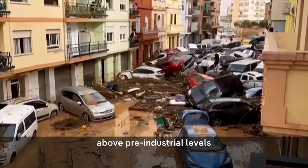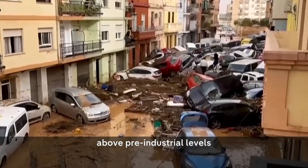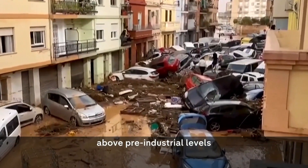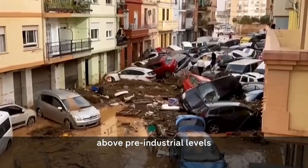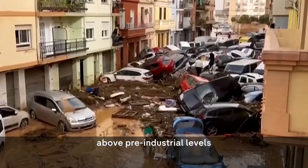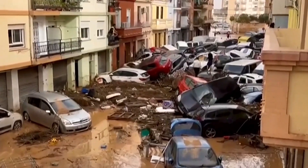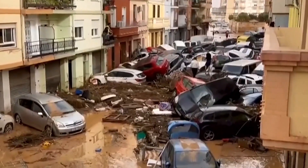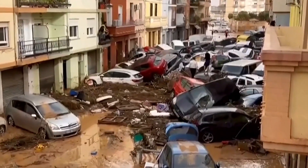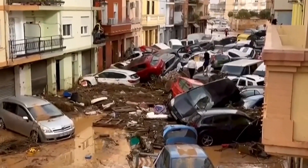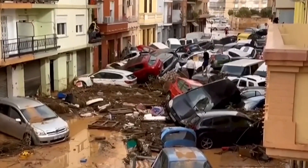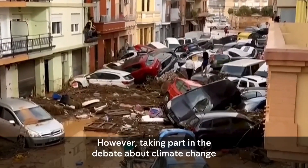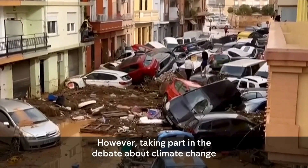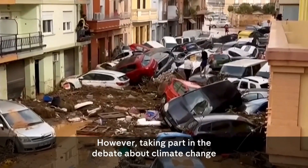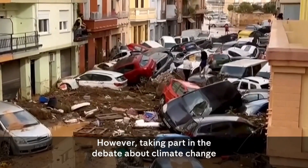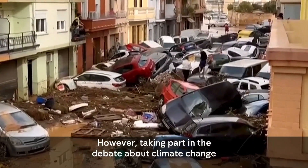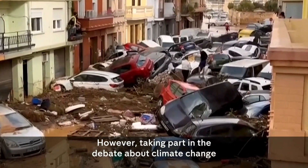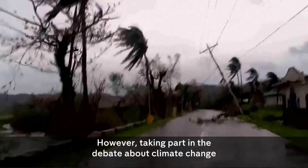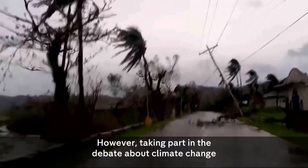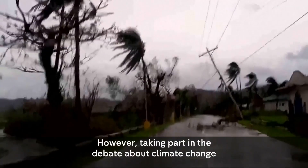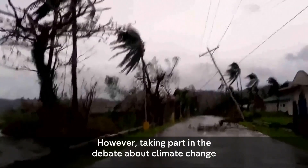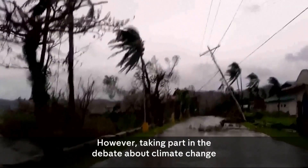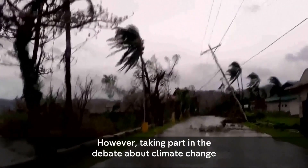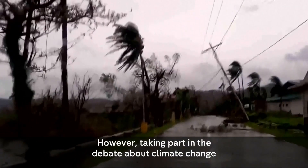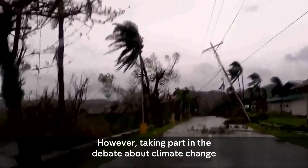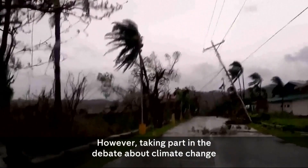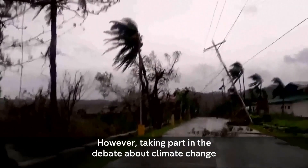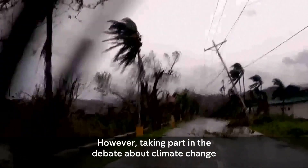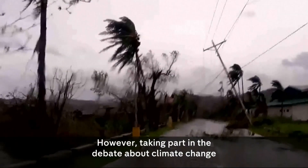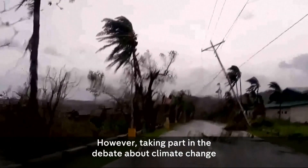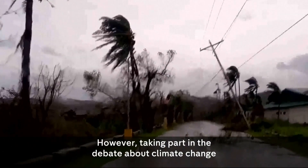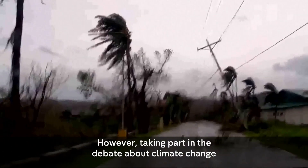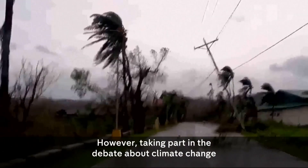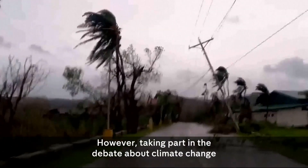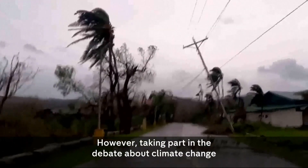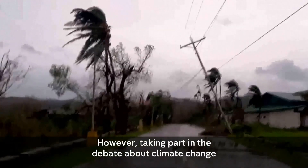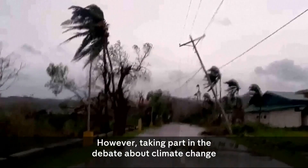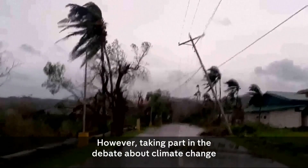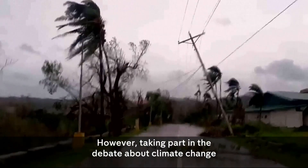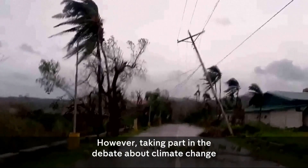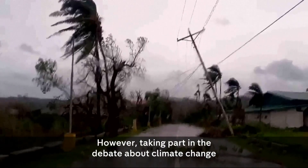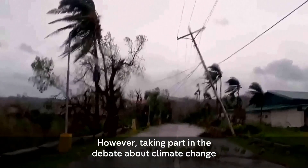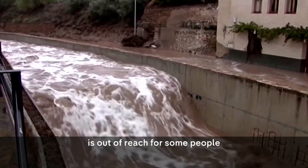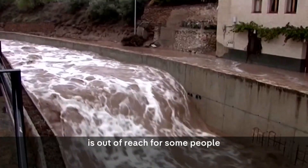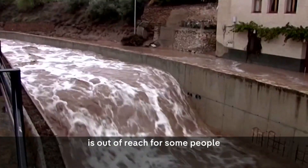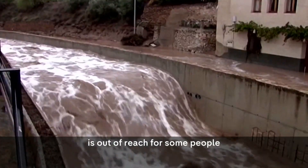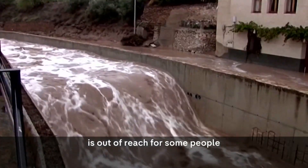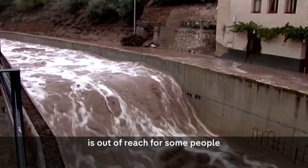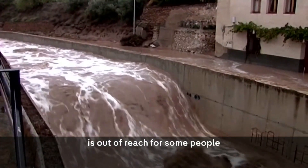levels. However, taking part in the debate about climate change is out of